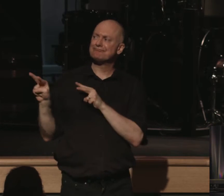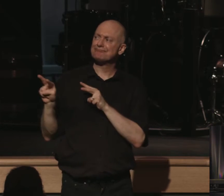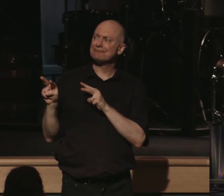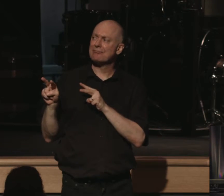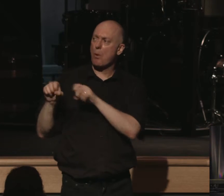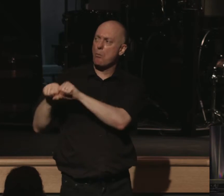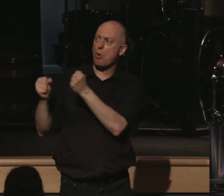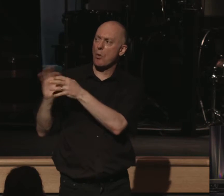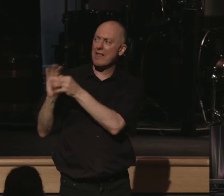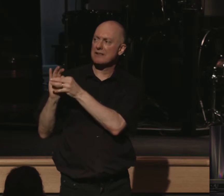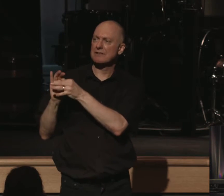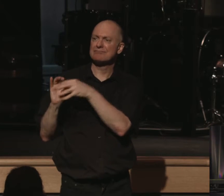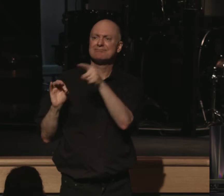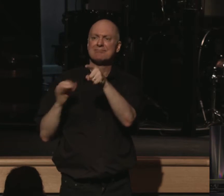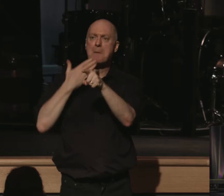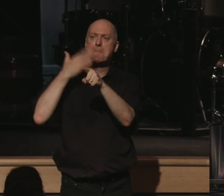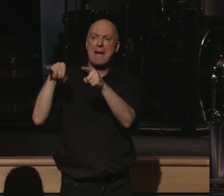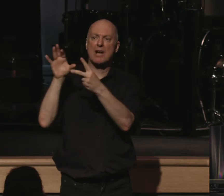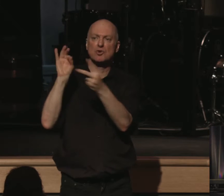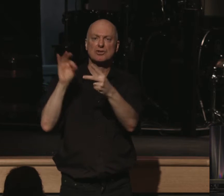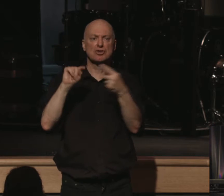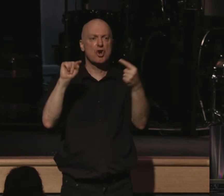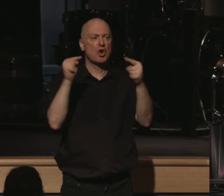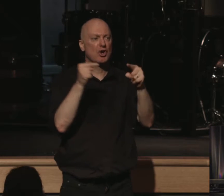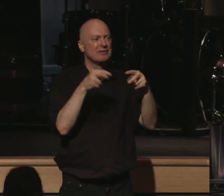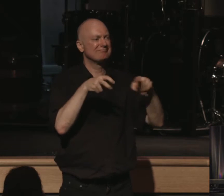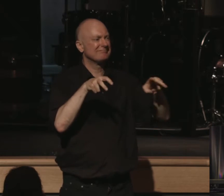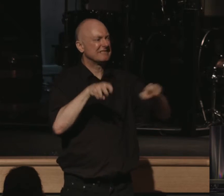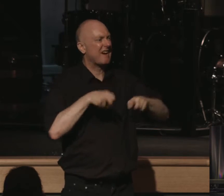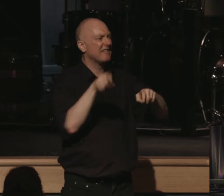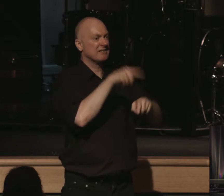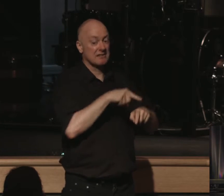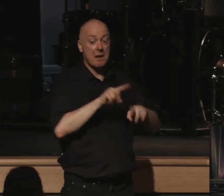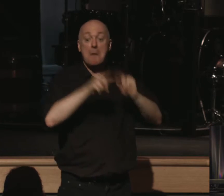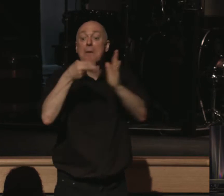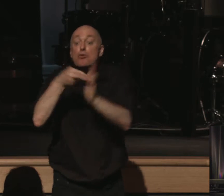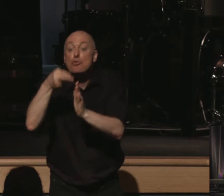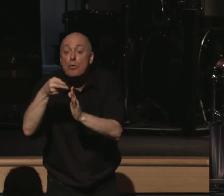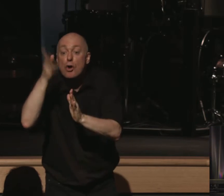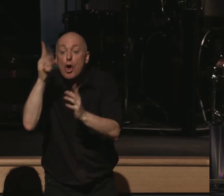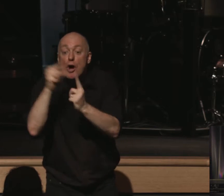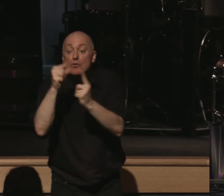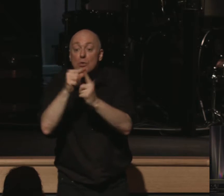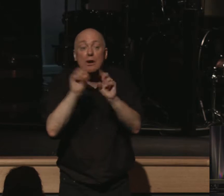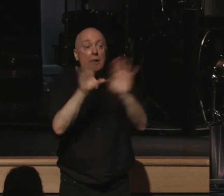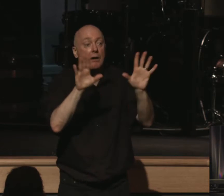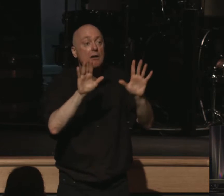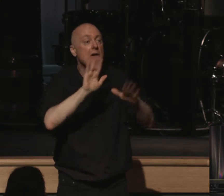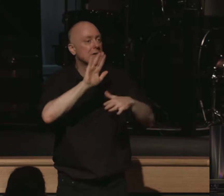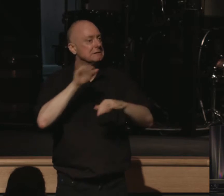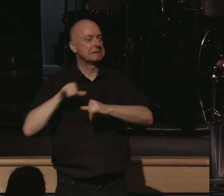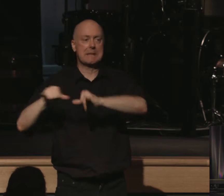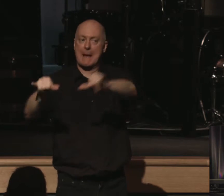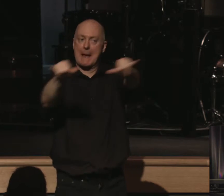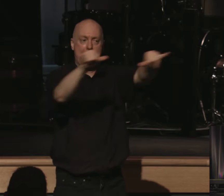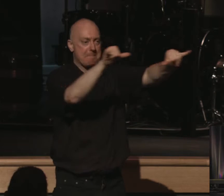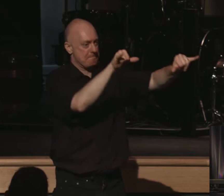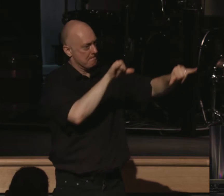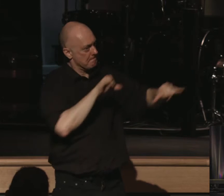You're seeing bad choices and hurt done and selfishness seen. The truth is God's word lays it out is that we are all like this. We